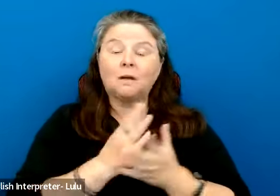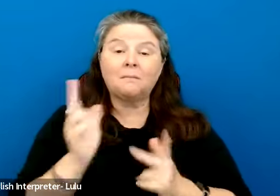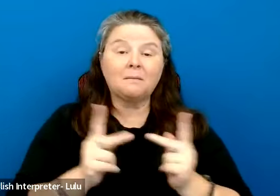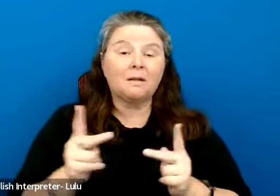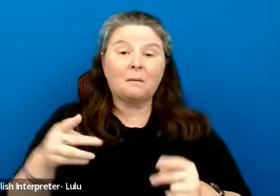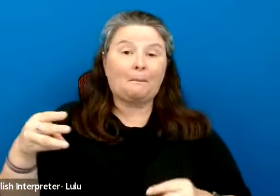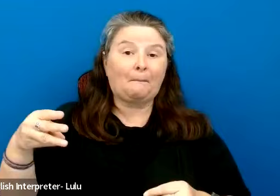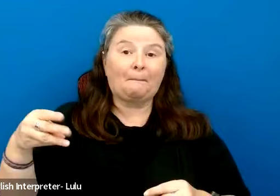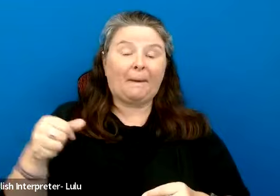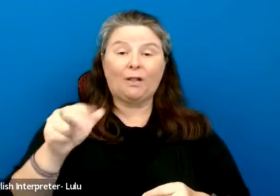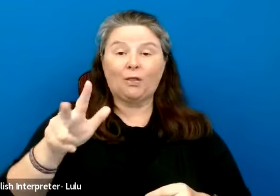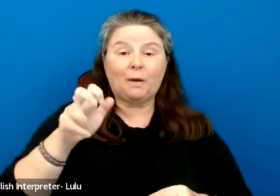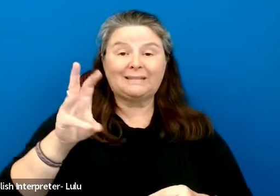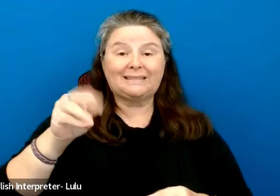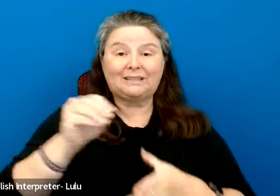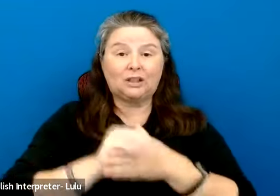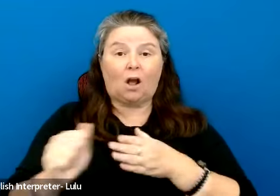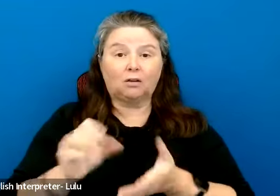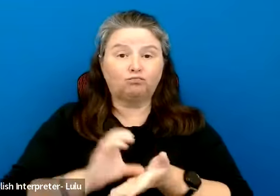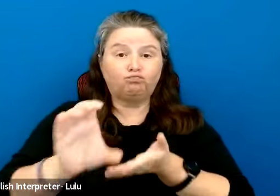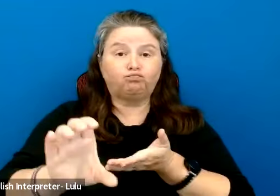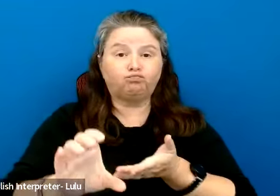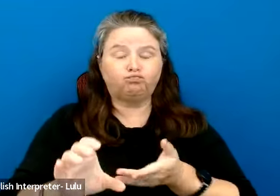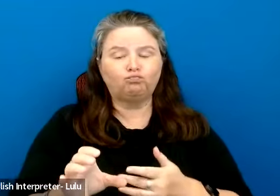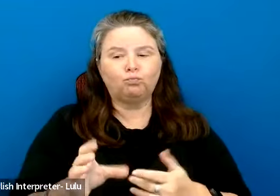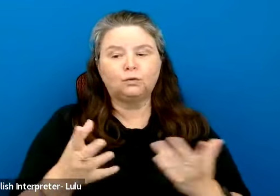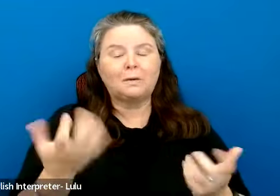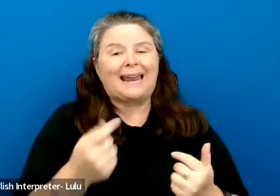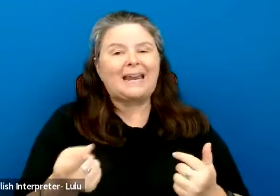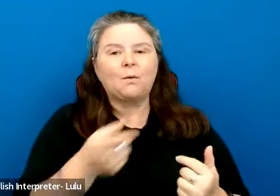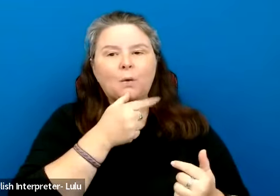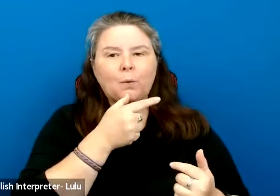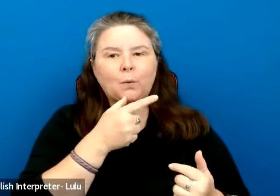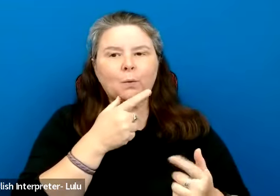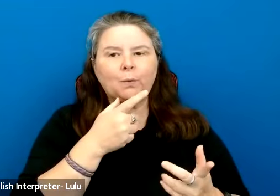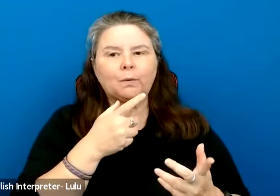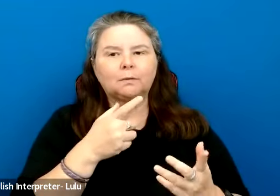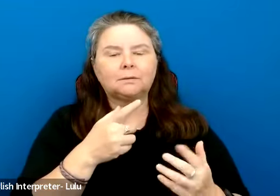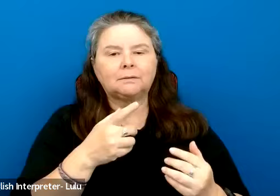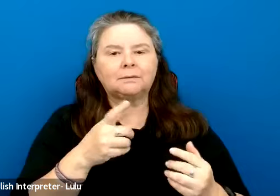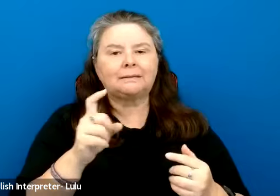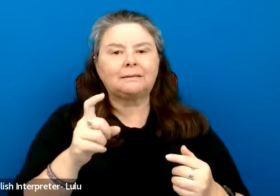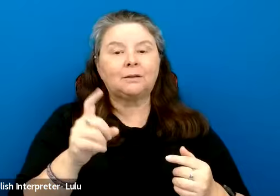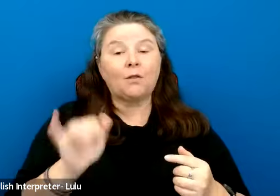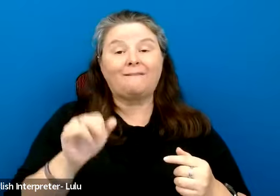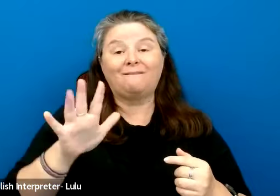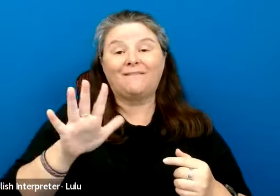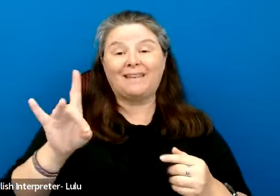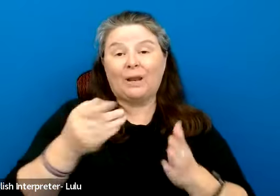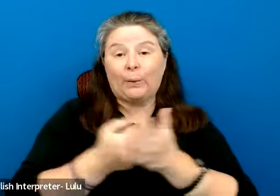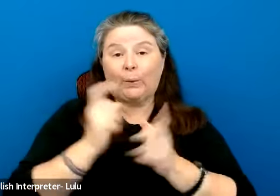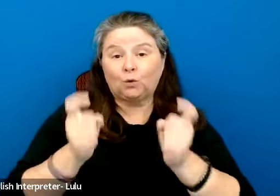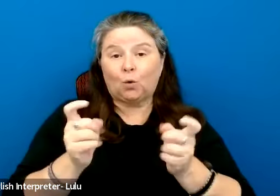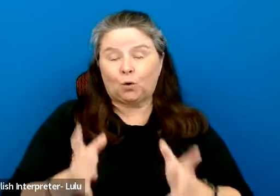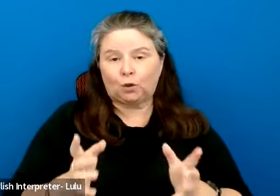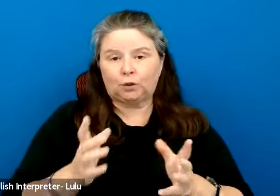even paid $360 in one lump sum. So these 58 new donors who committed to this by the end